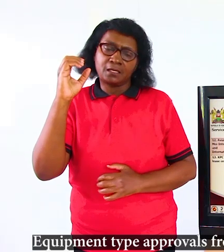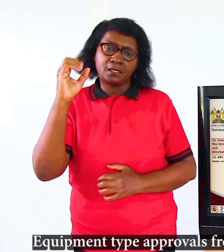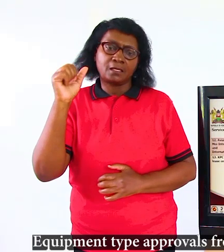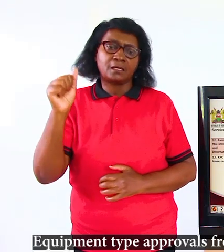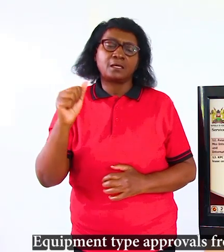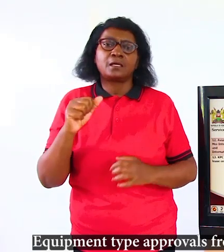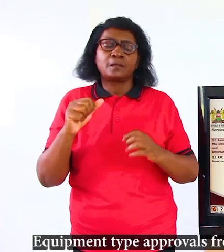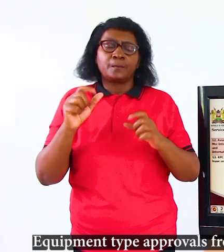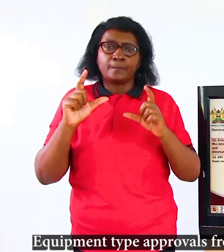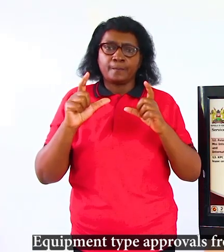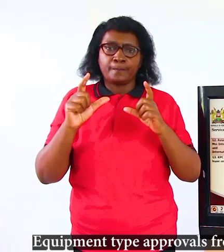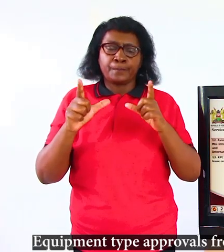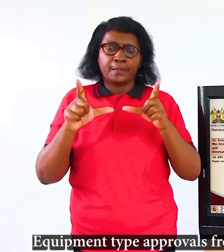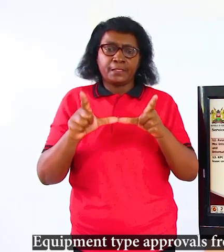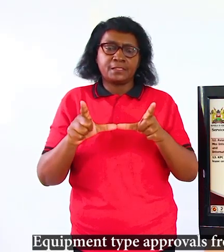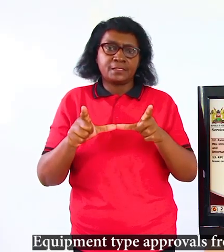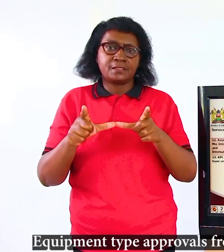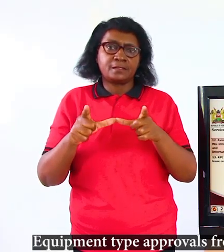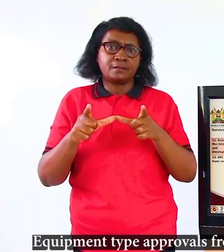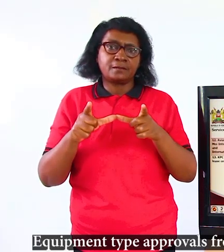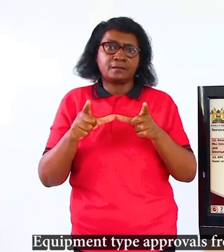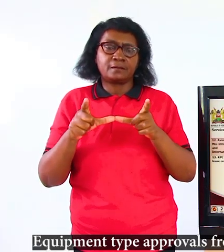equipment type approvals from Communications Authority,